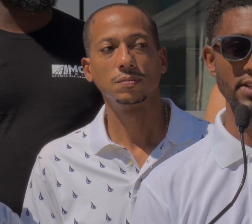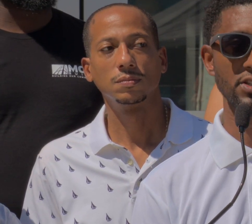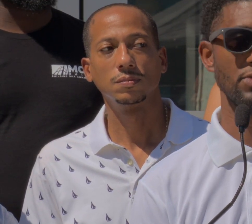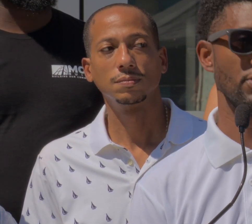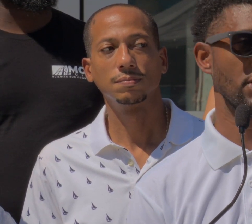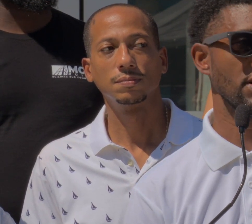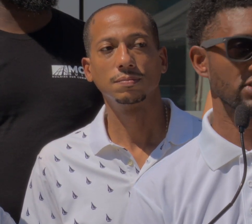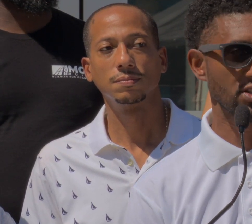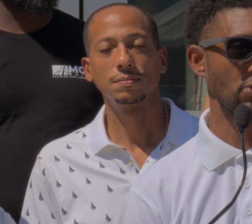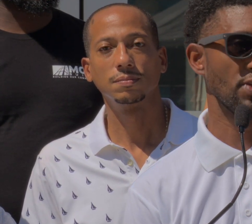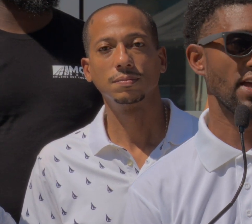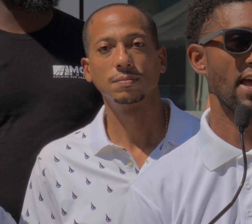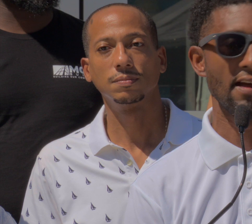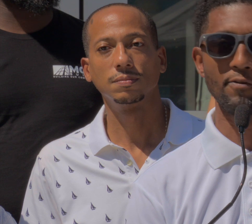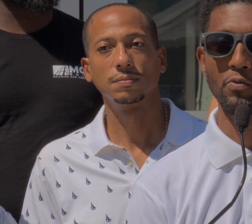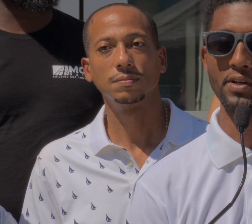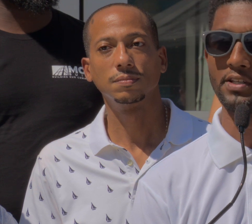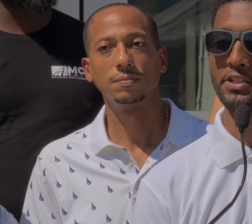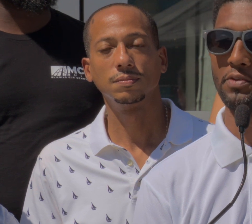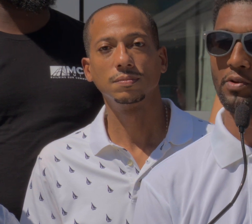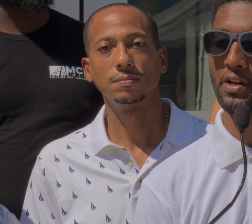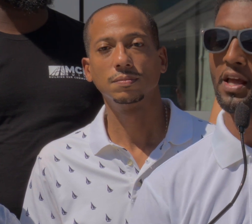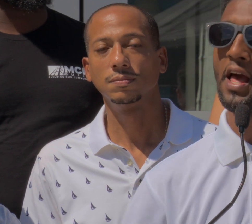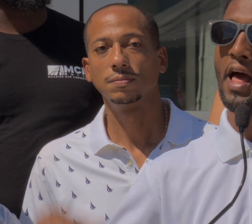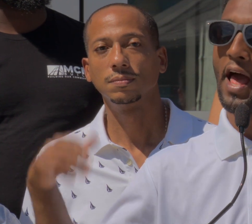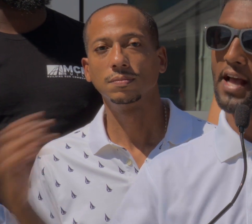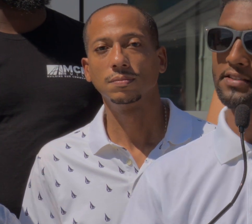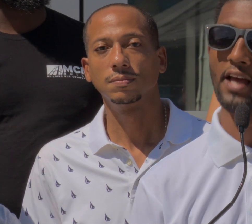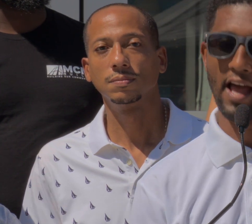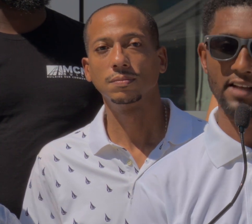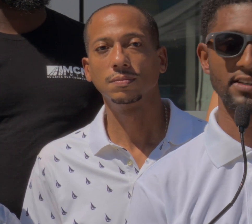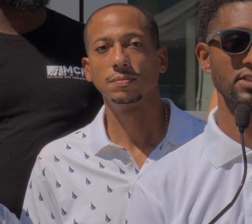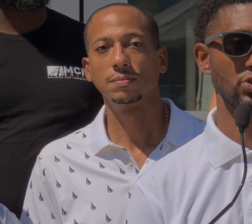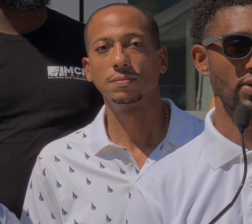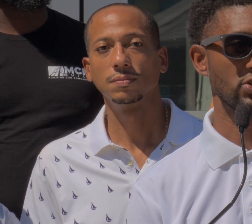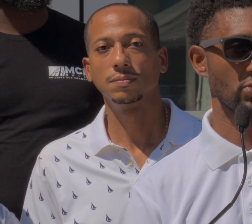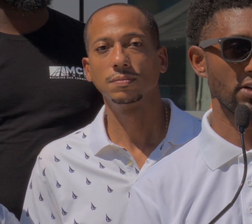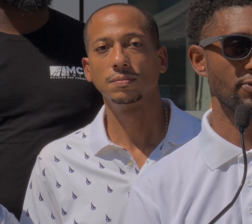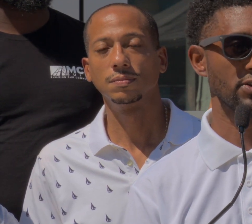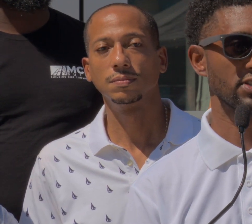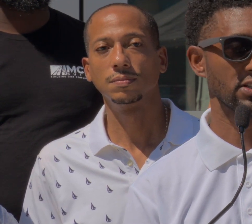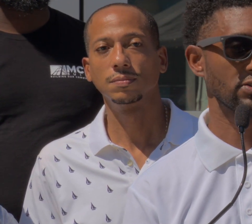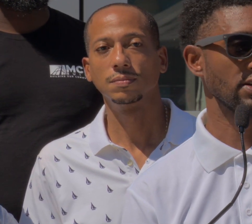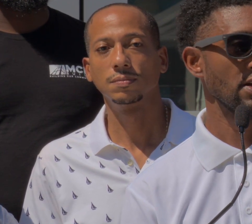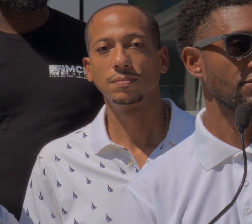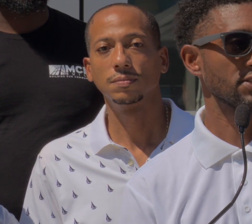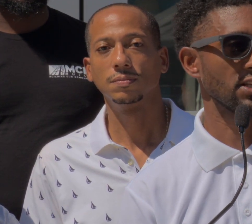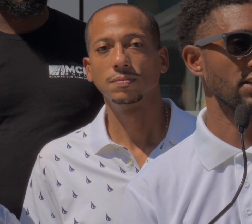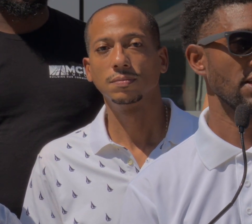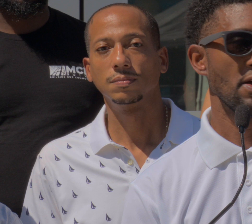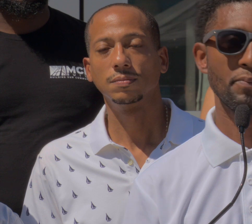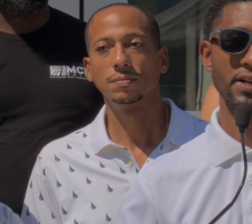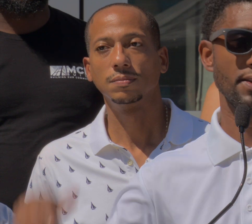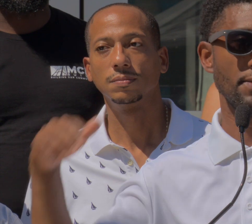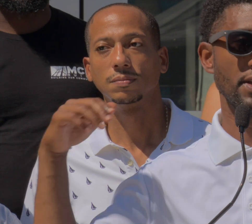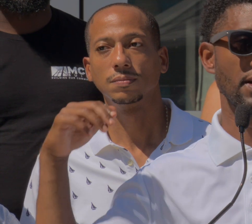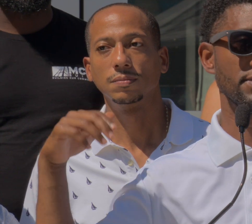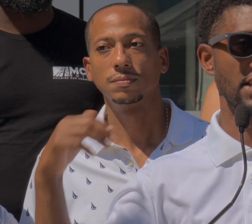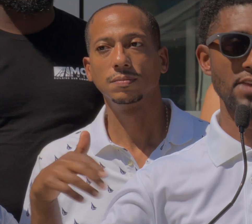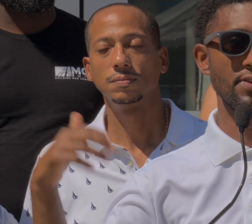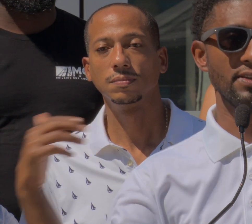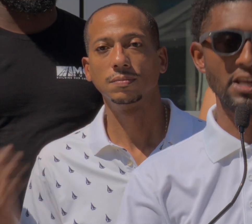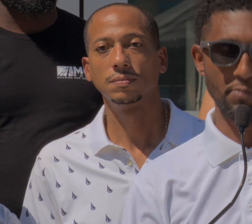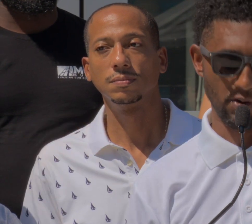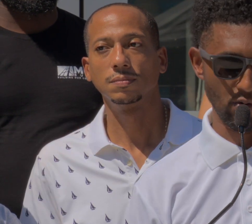for this community so that everyone in this community has the access to a 21st century facility. But it